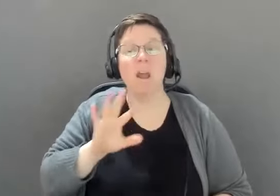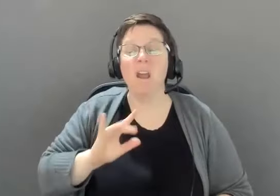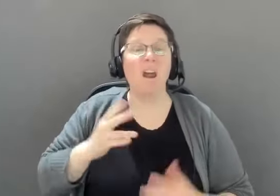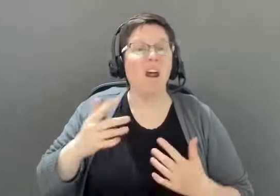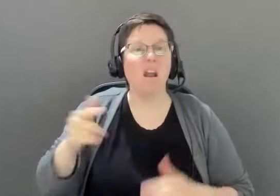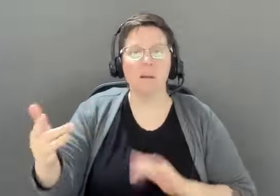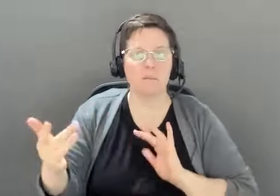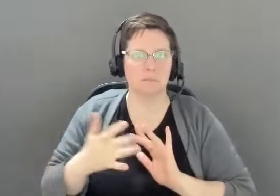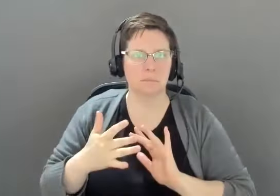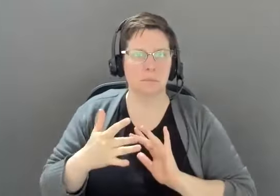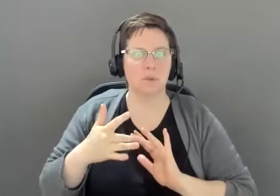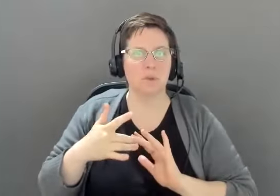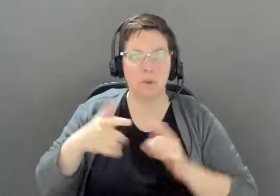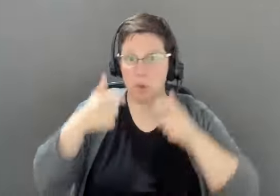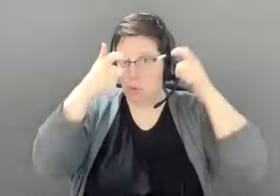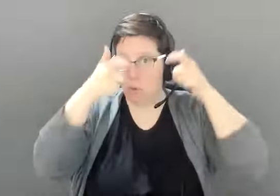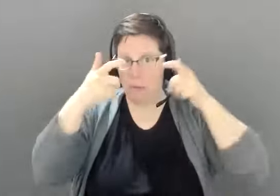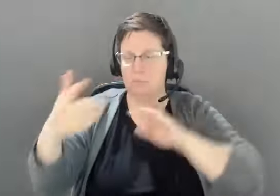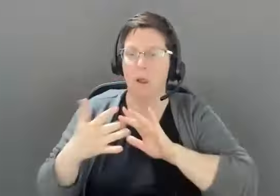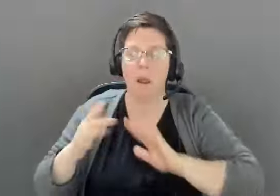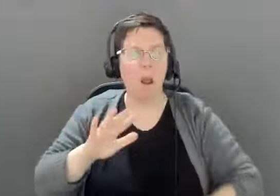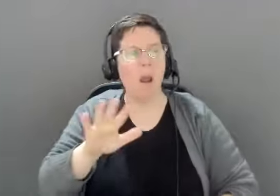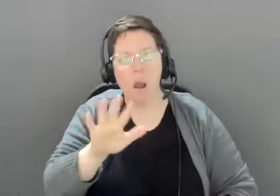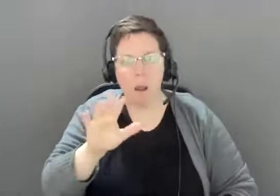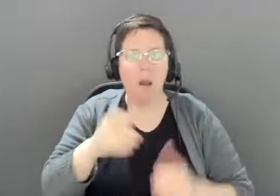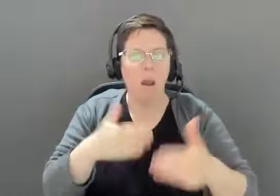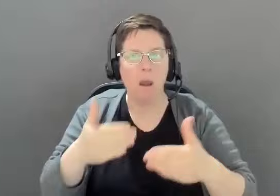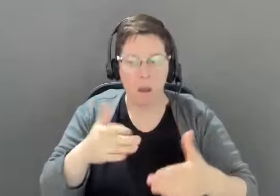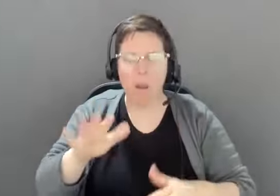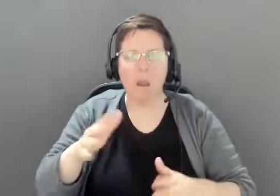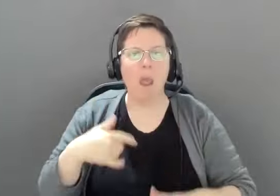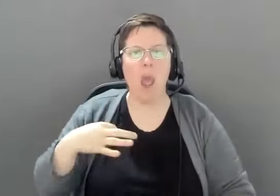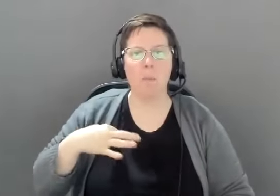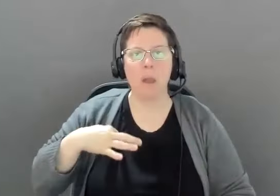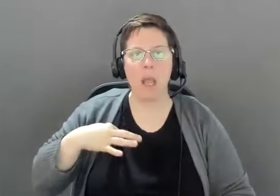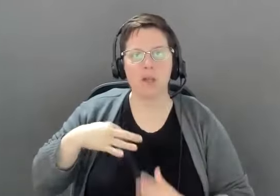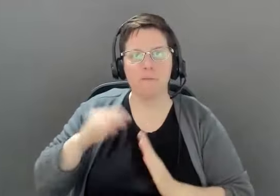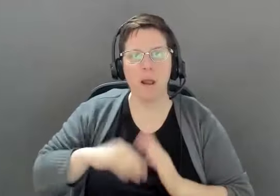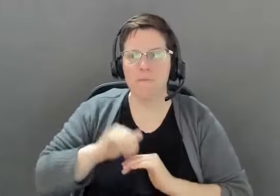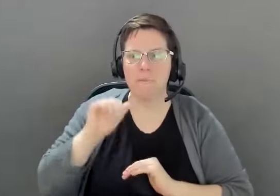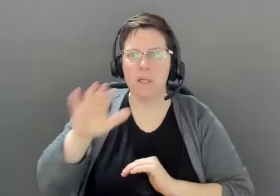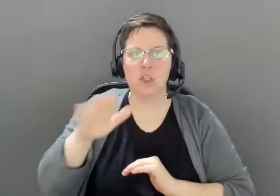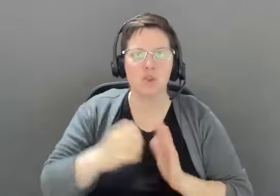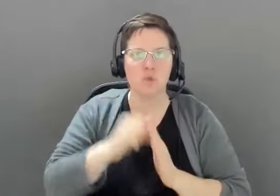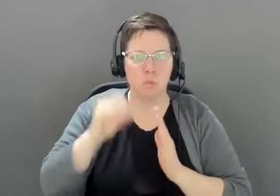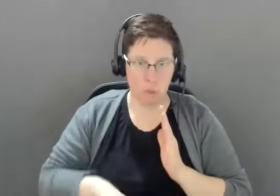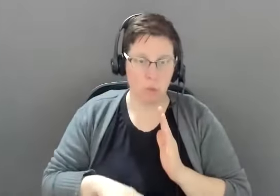agreed to put forward an application to remove my publication ban, which unfortunately the accused in my